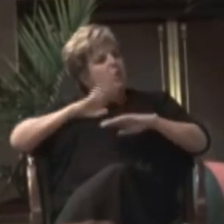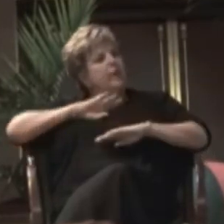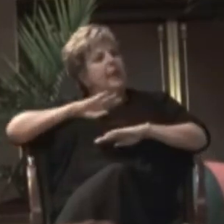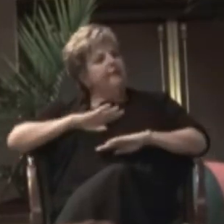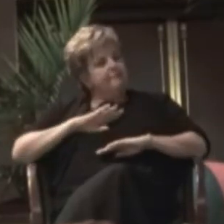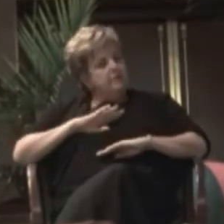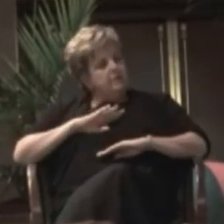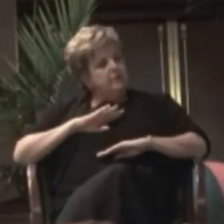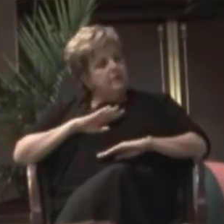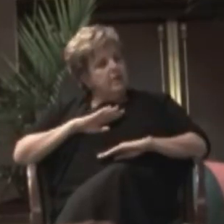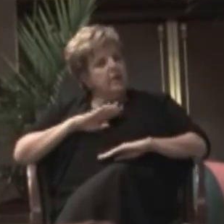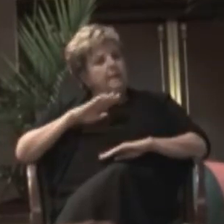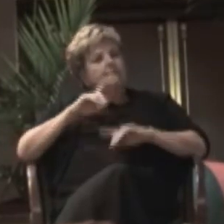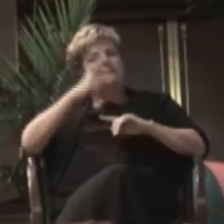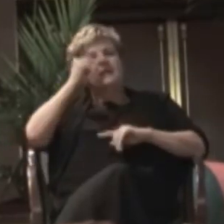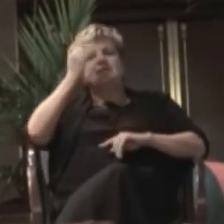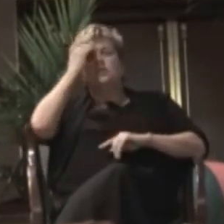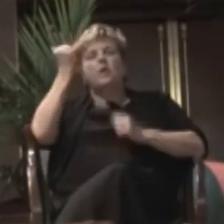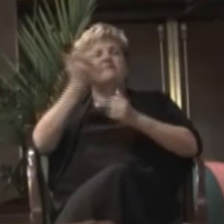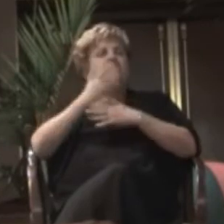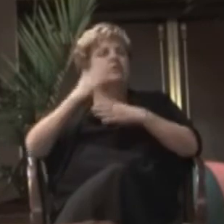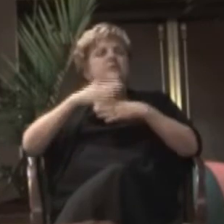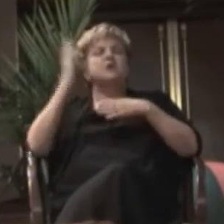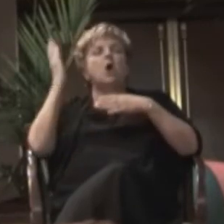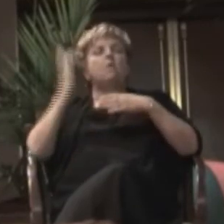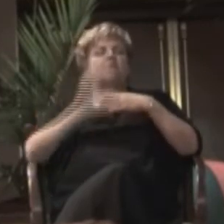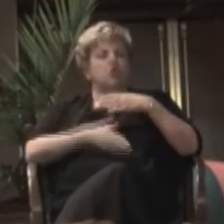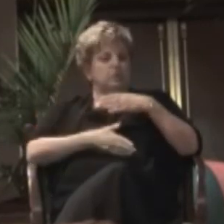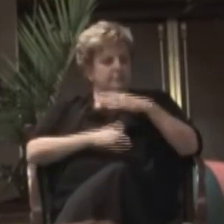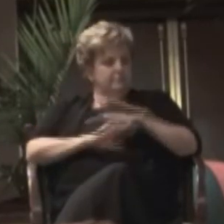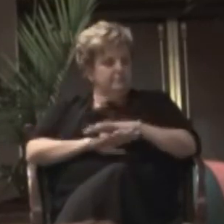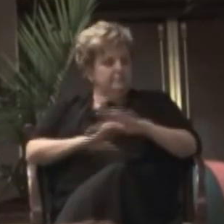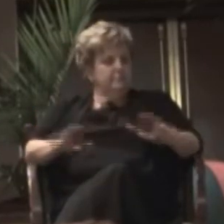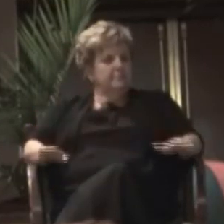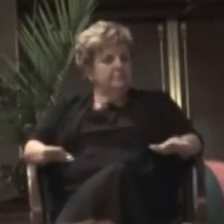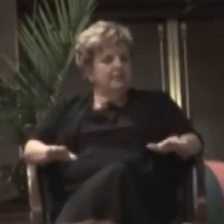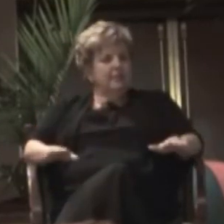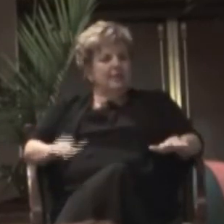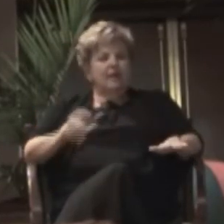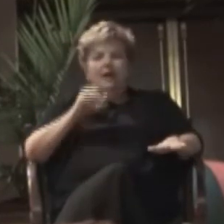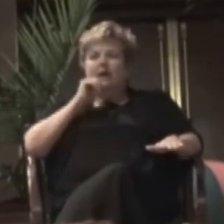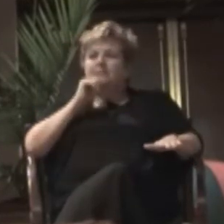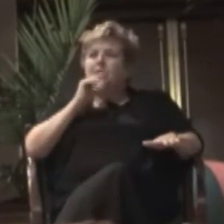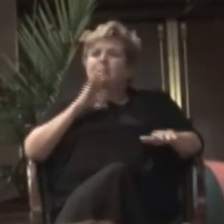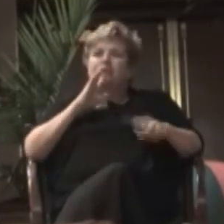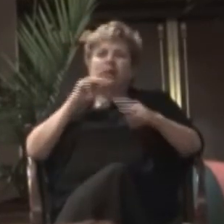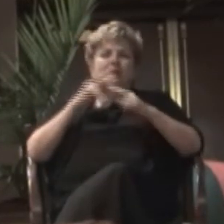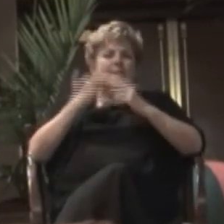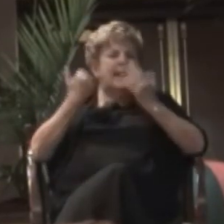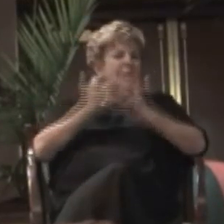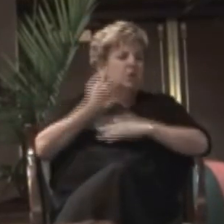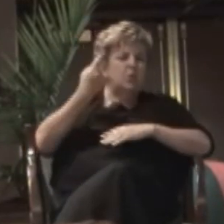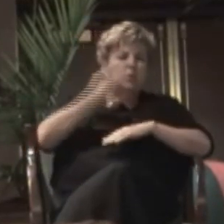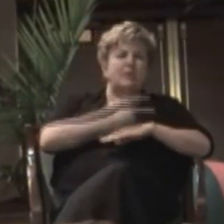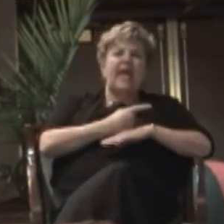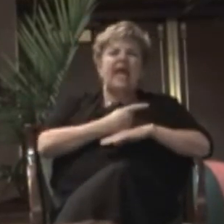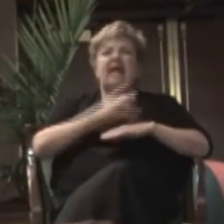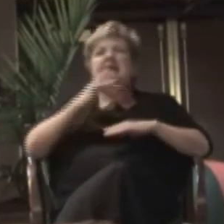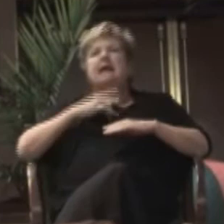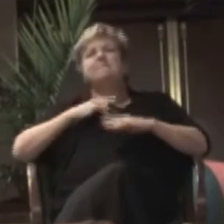over. It was over. And I'm not talking about a new day and there's hope at the end of the tunnel. None of that. I